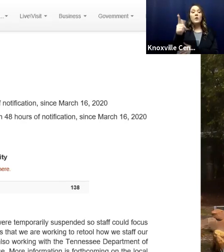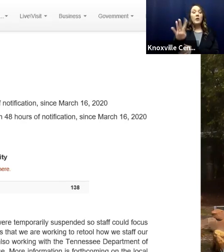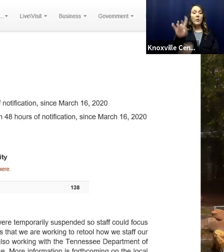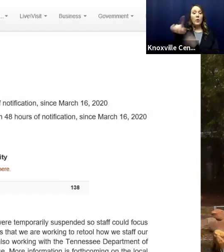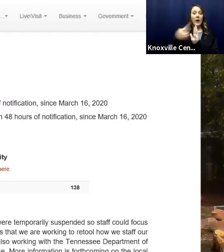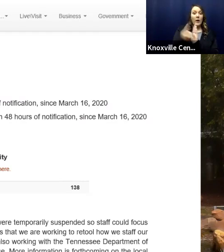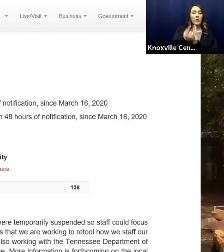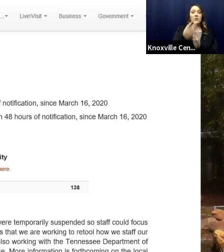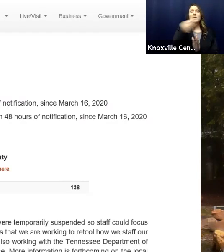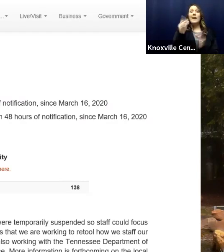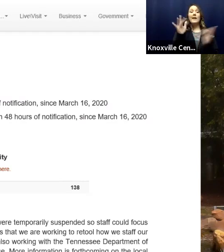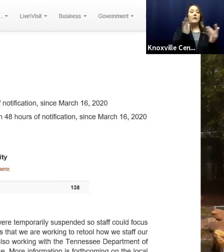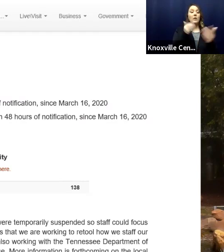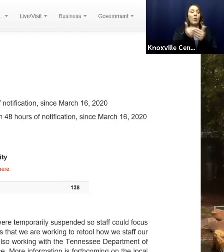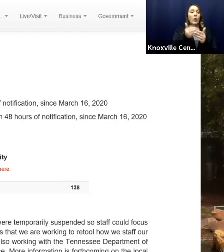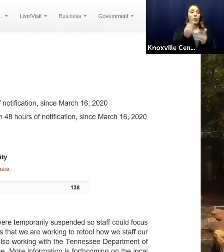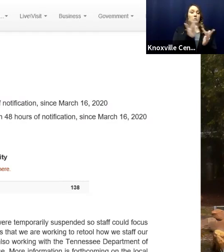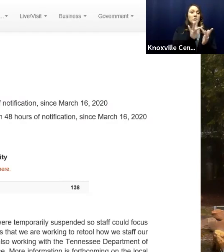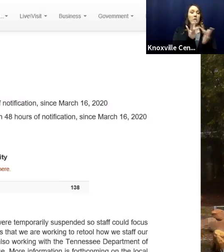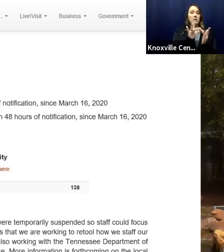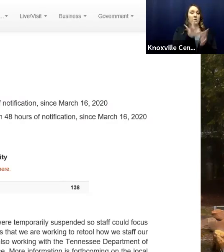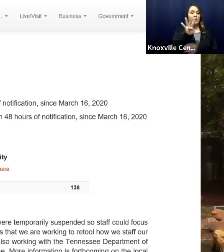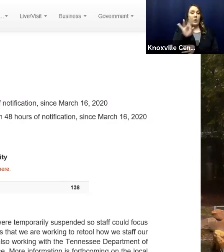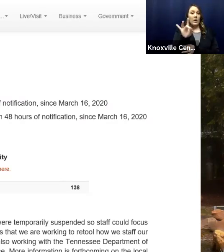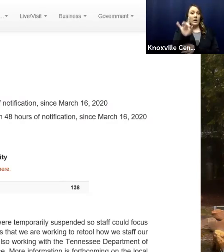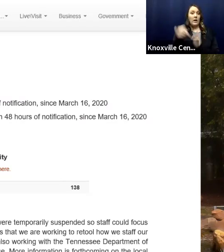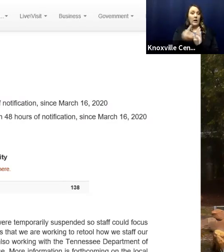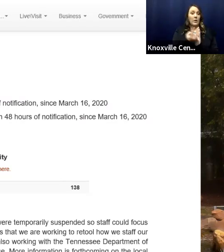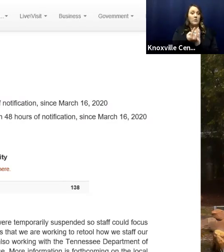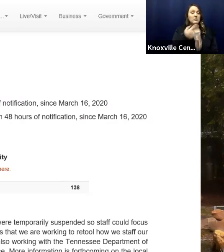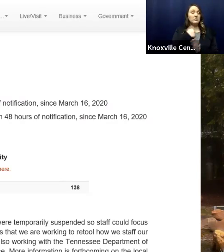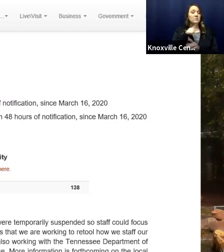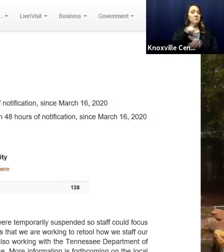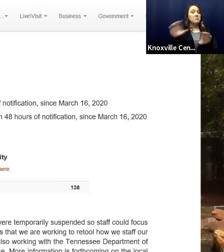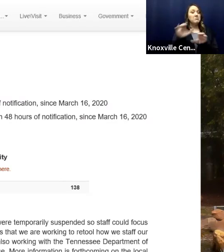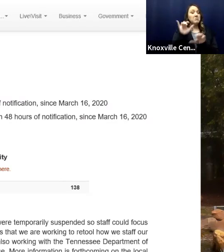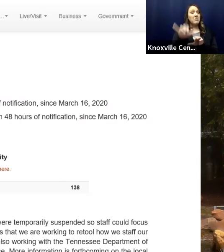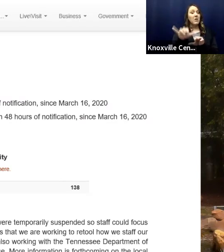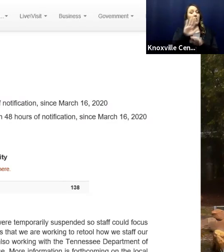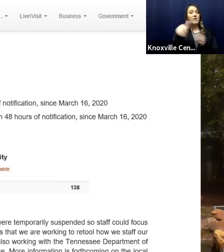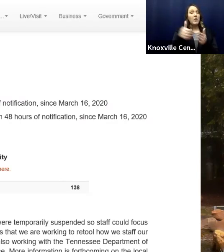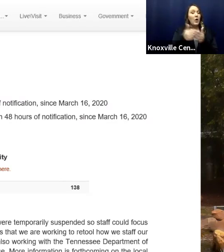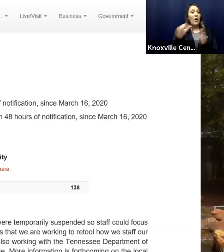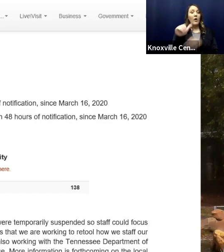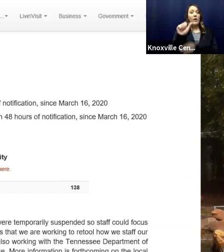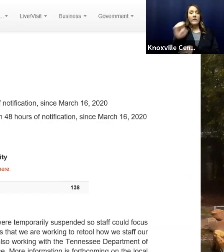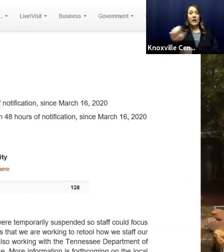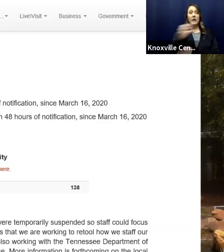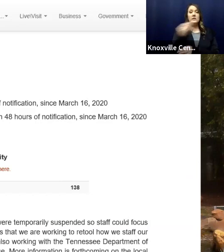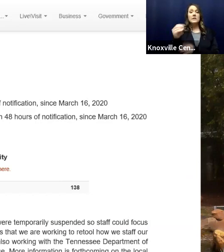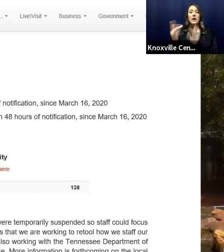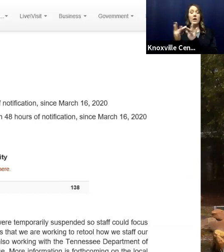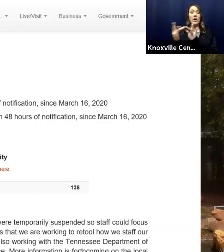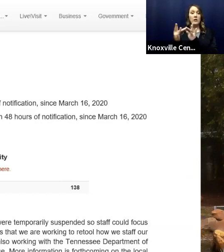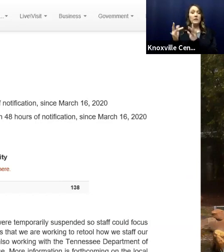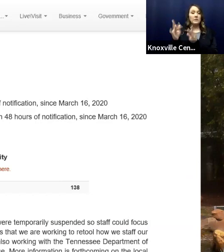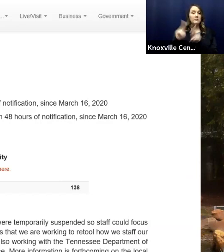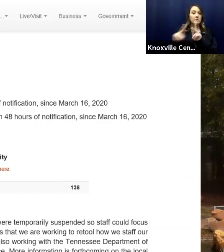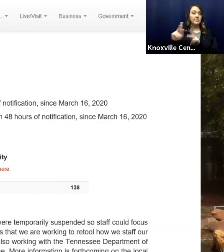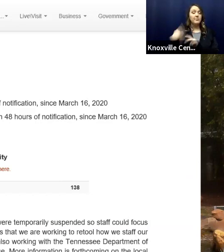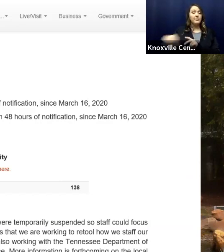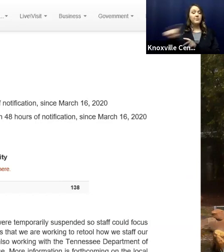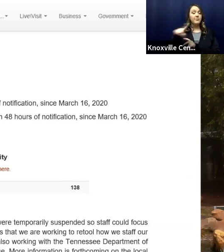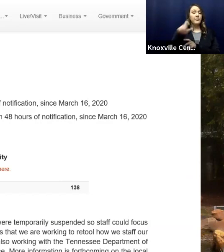hours. To date, throughout this pandemic, we have accomplished that for all of our cases and contacts. And because of that, this benchmark